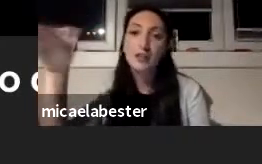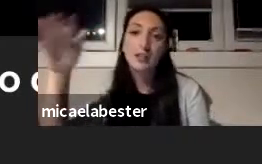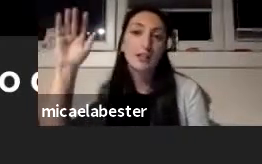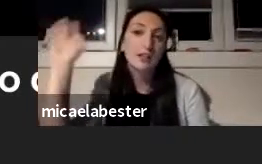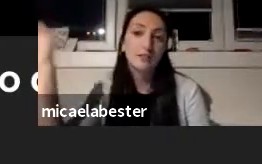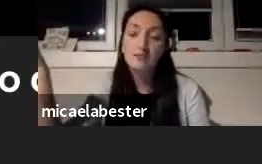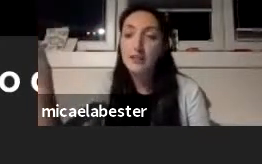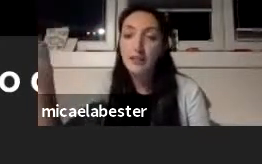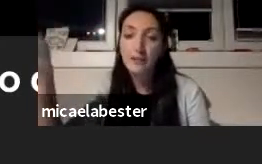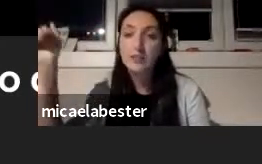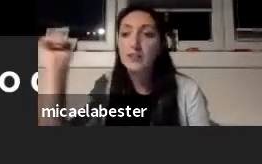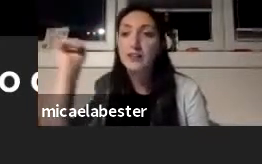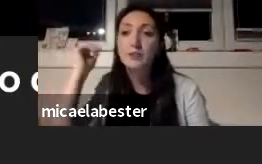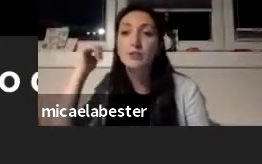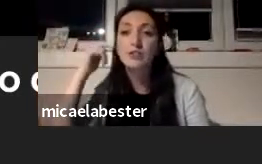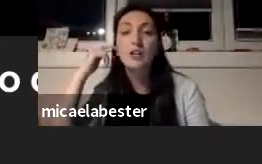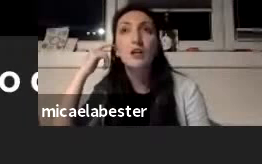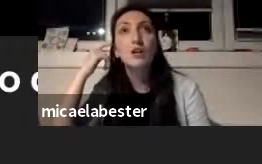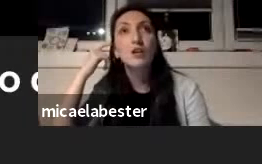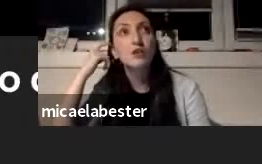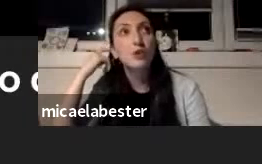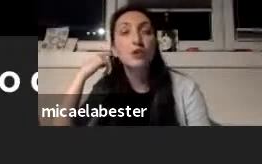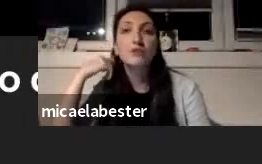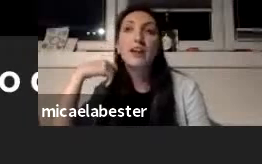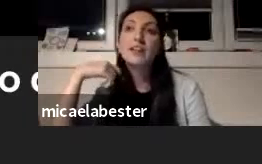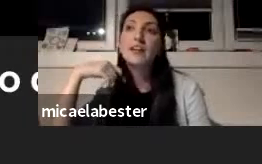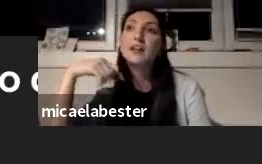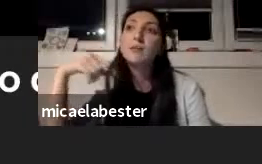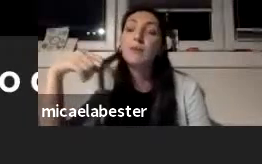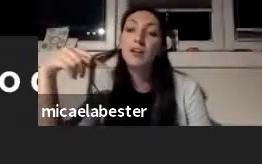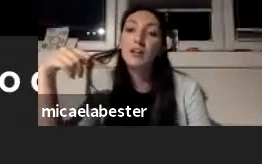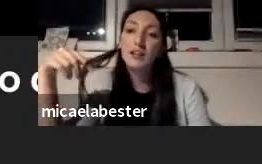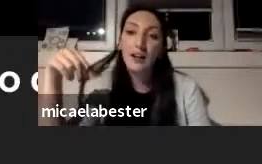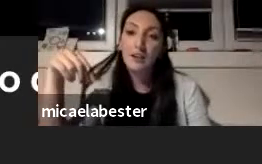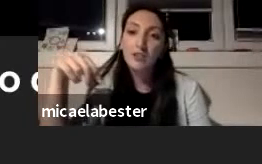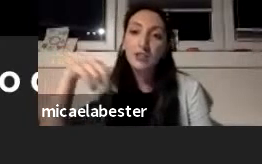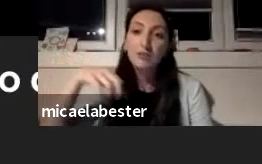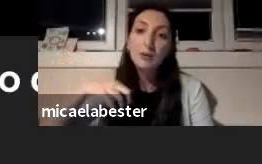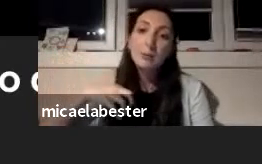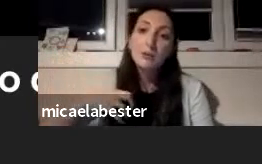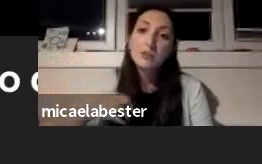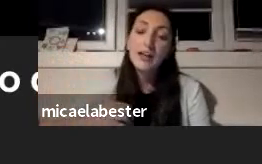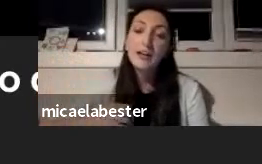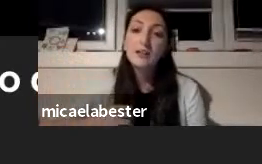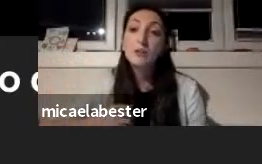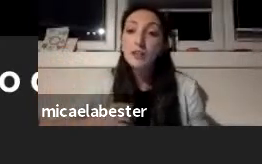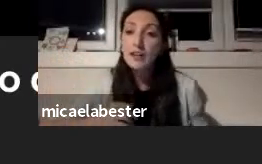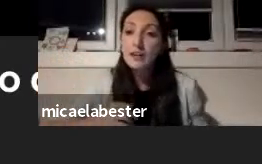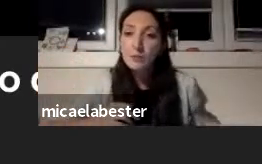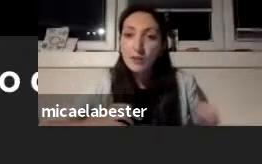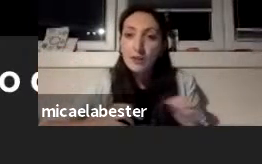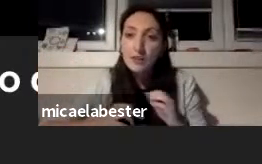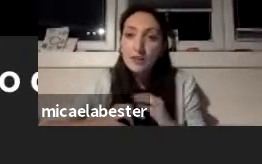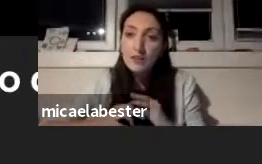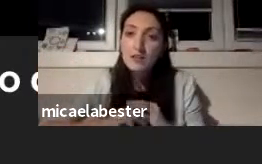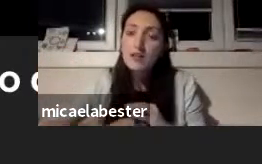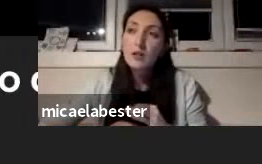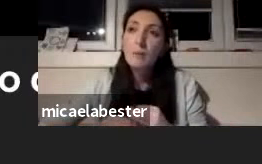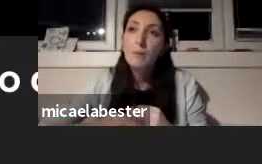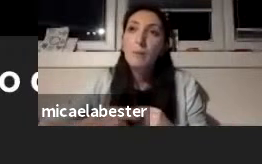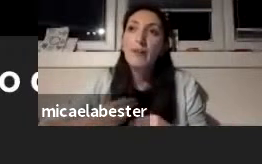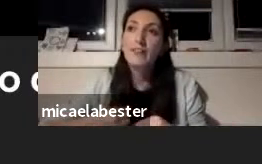includes Australian and South African Sign Languages. So you'll find that American and Irish deaf people can communicate with one